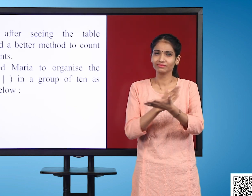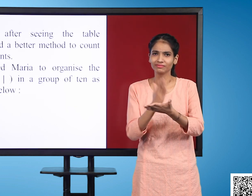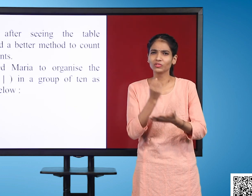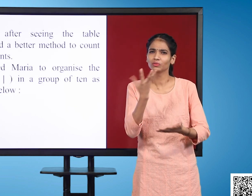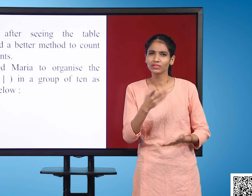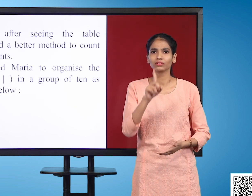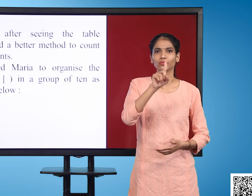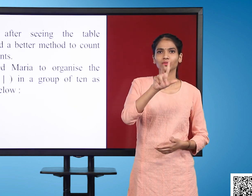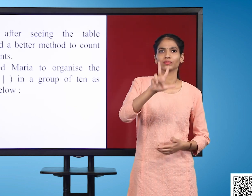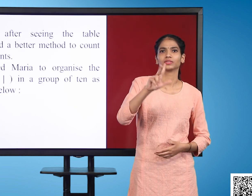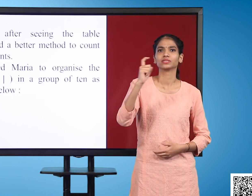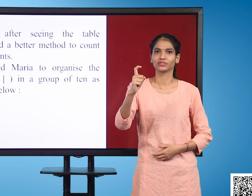Page 187.